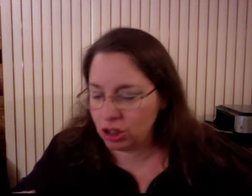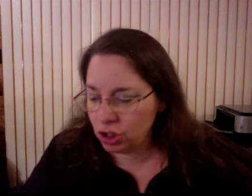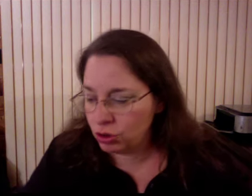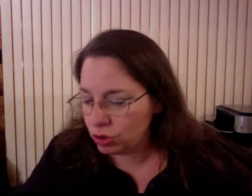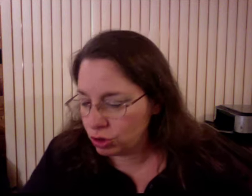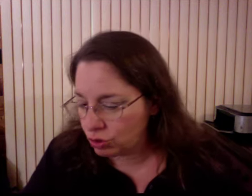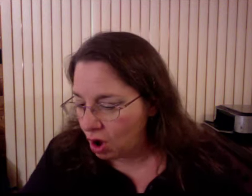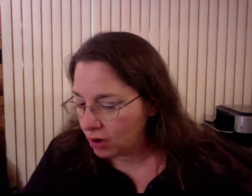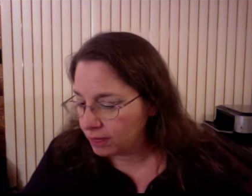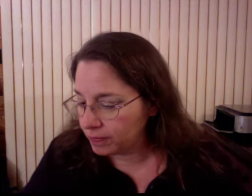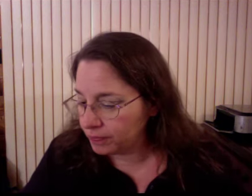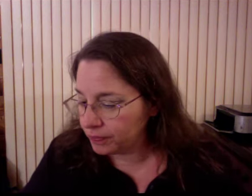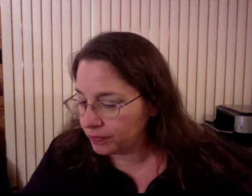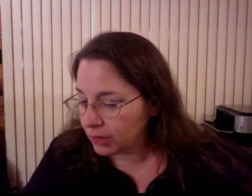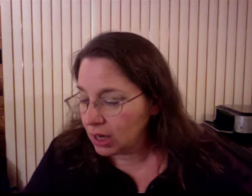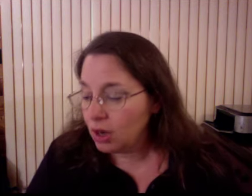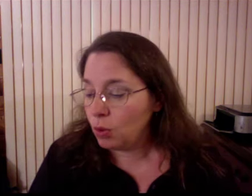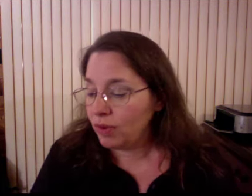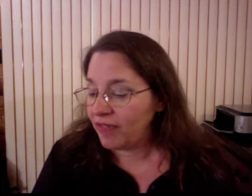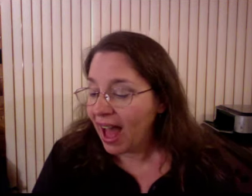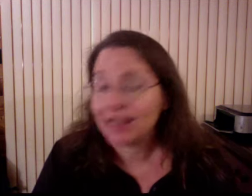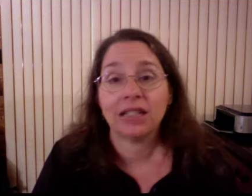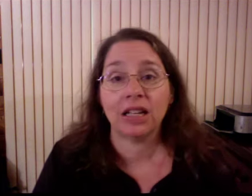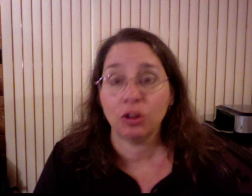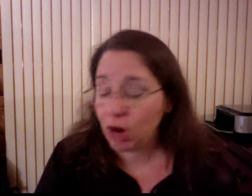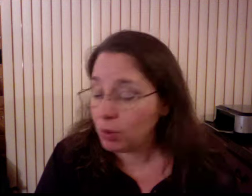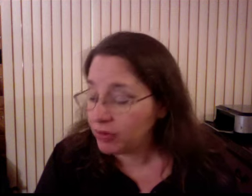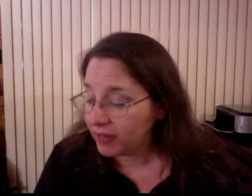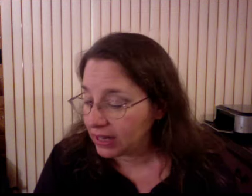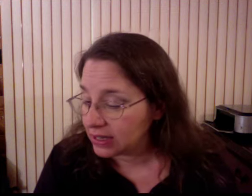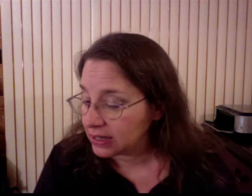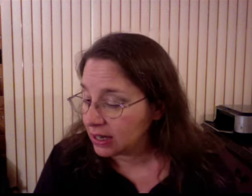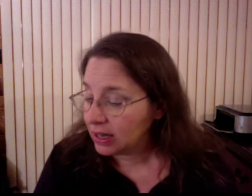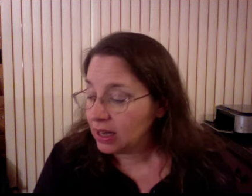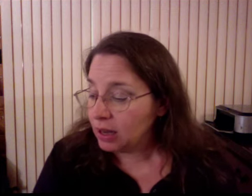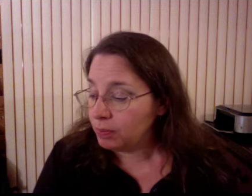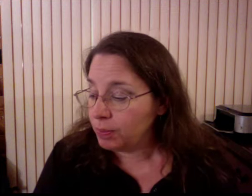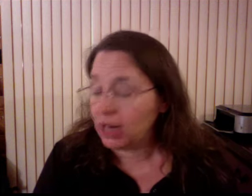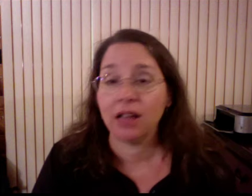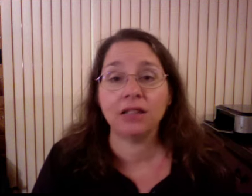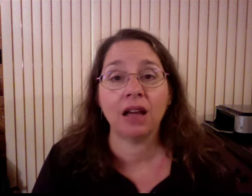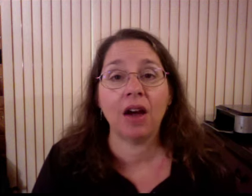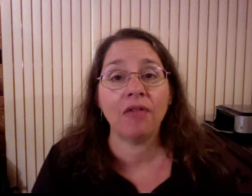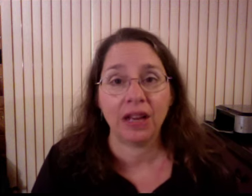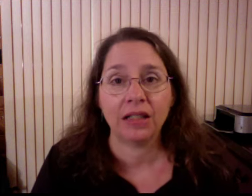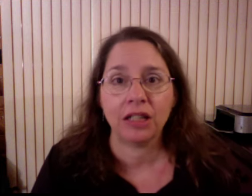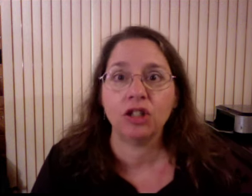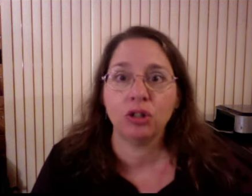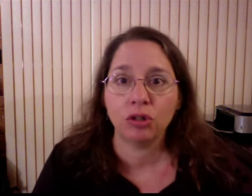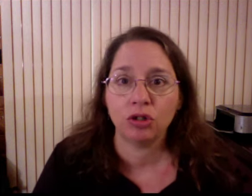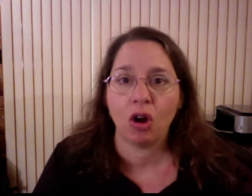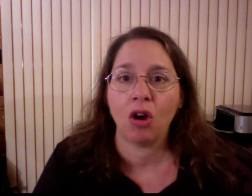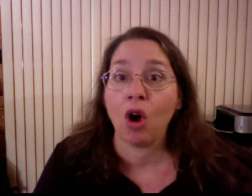too strong. We fast in the realm of fantasy because our fantasy is too strong